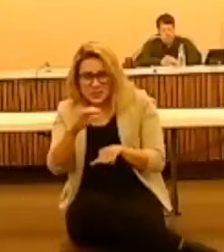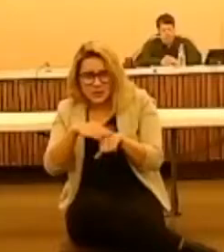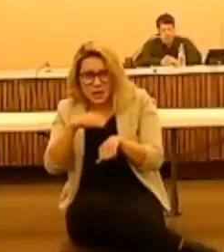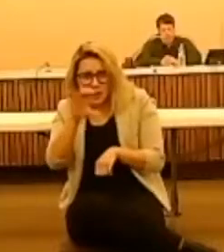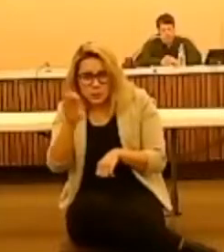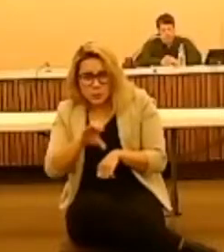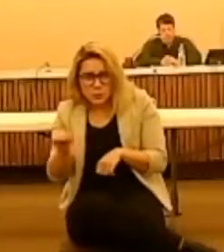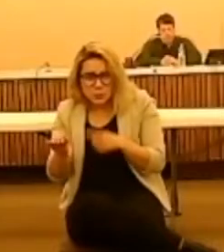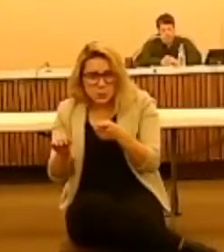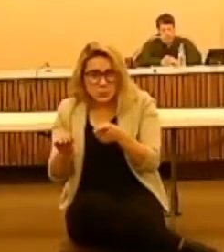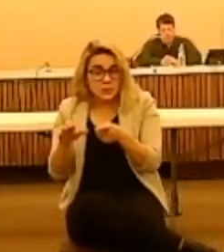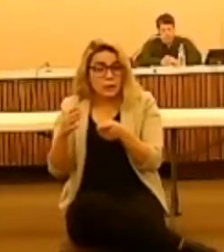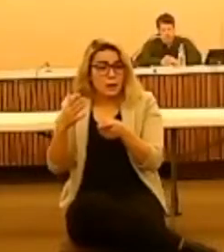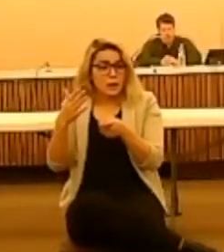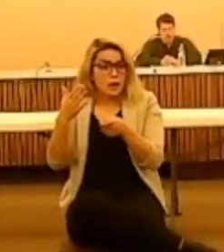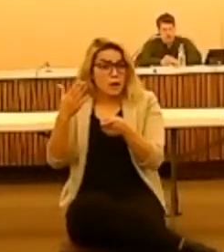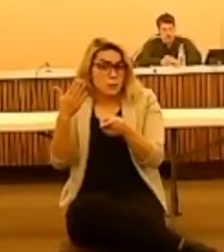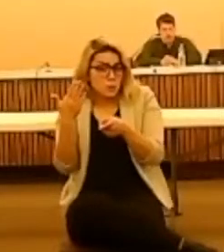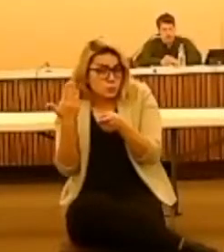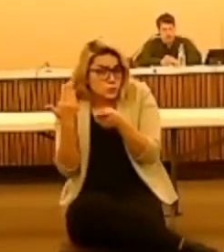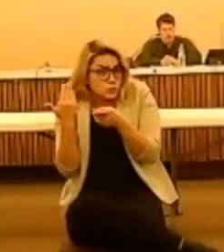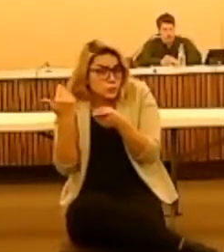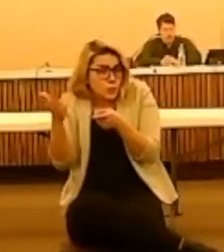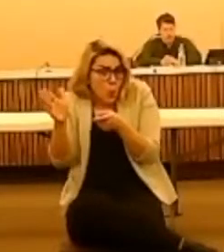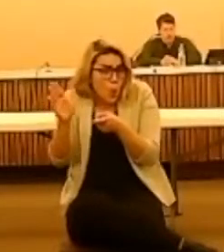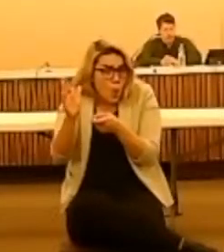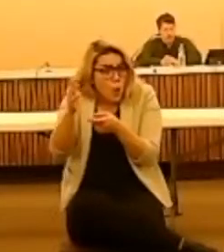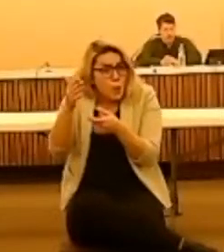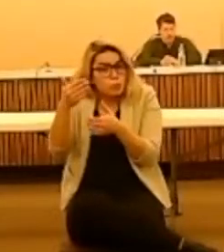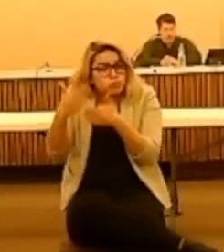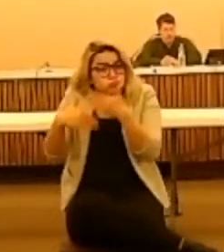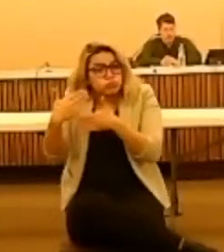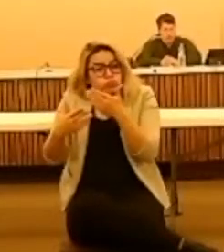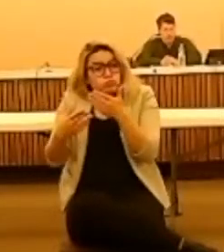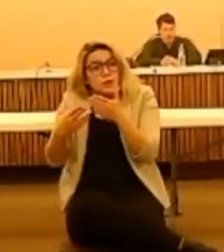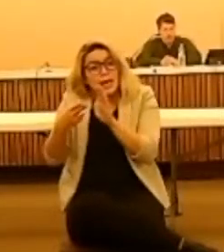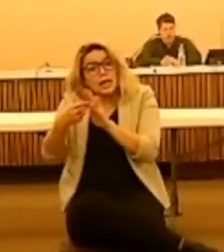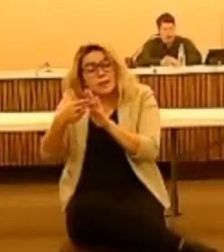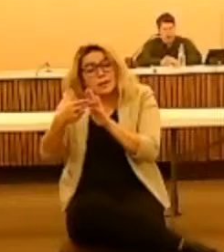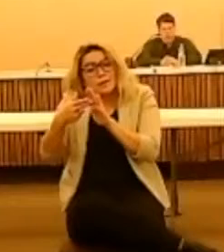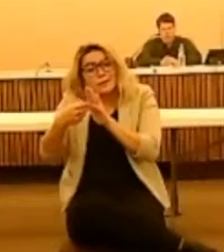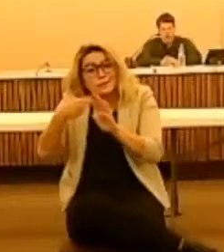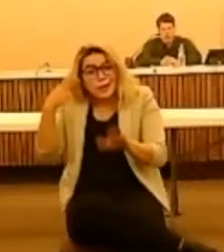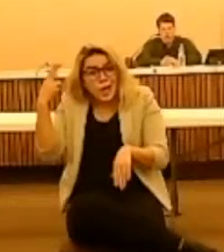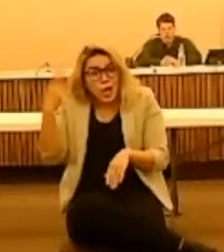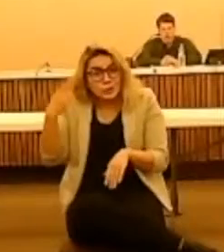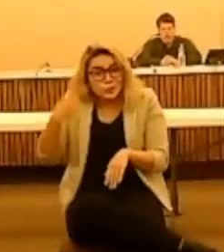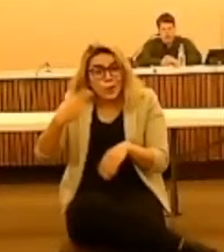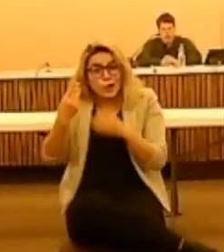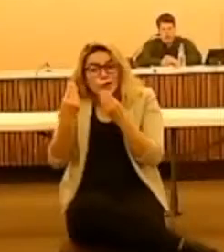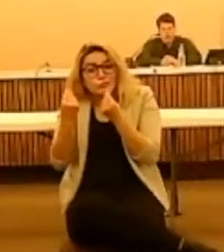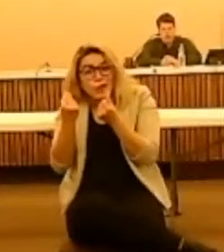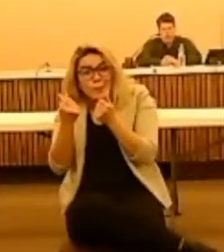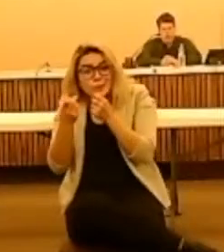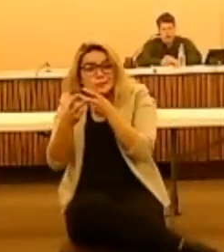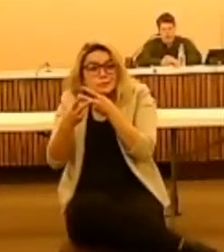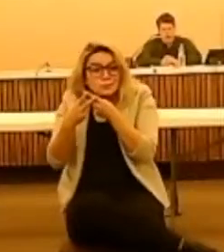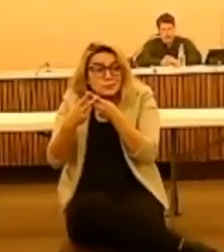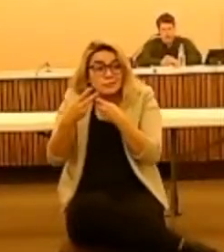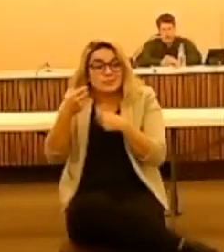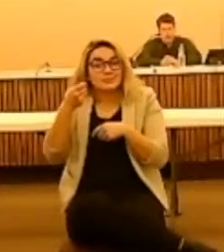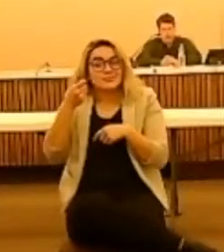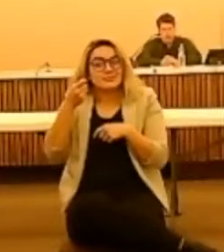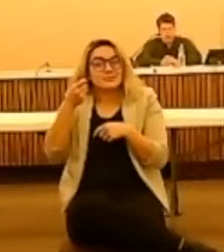your historic site designation, but just to make clear, it would only give you a 100-foot buffer around your